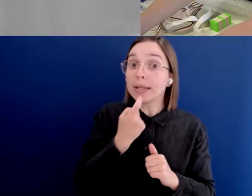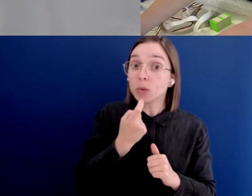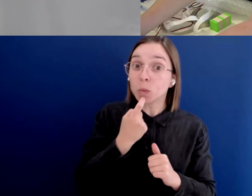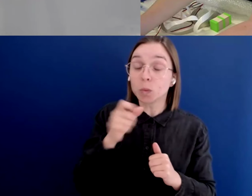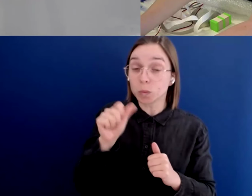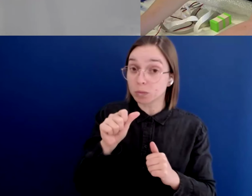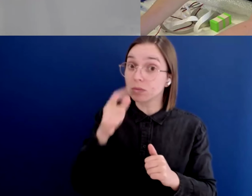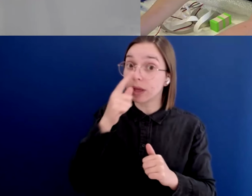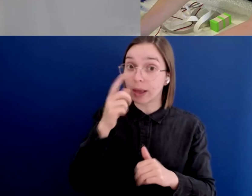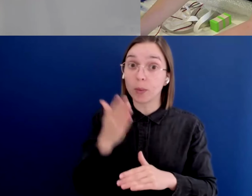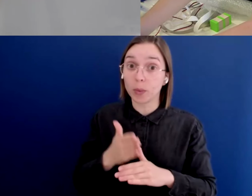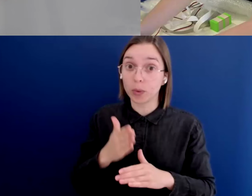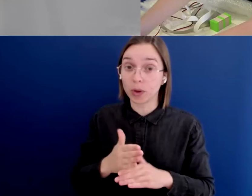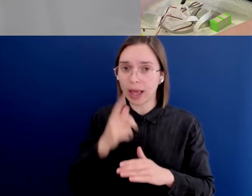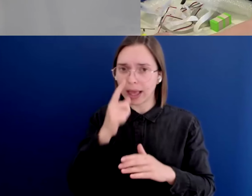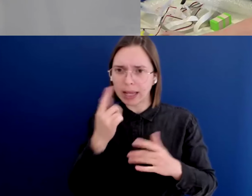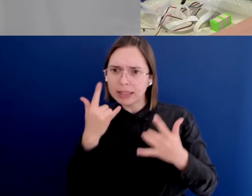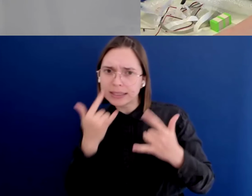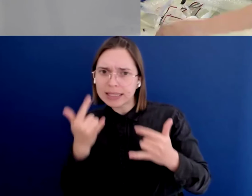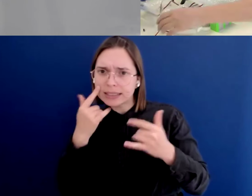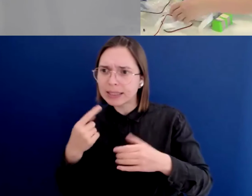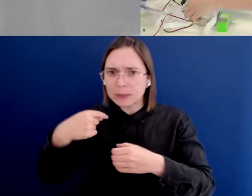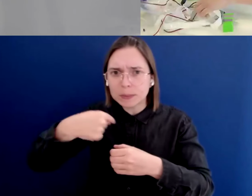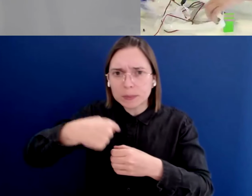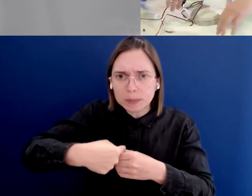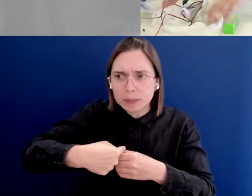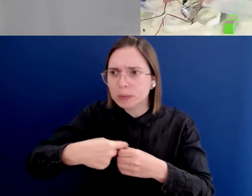conductivity tests on things. Just to show you